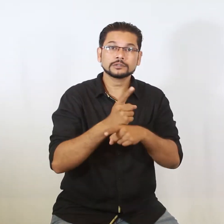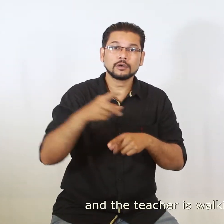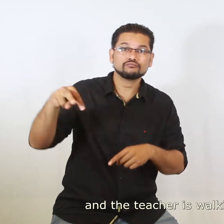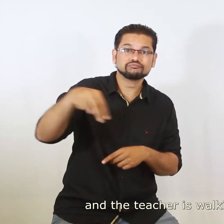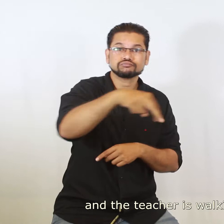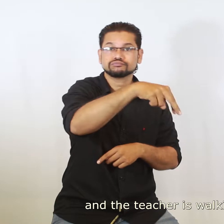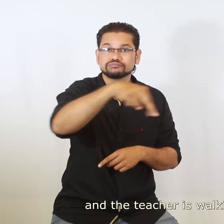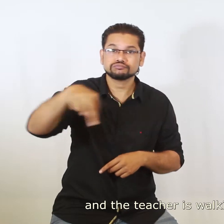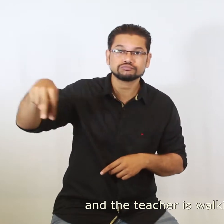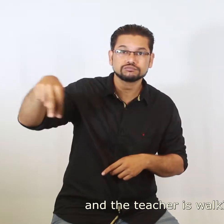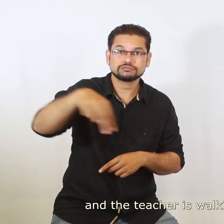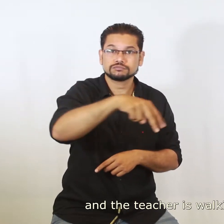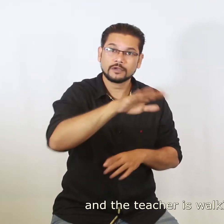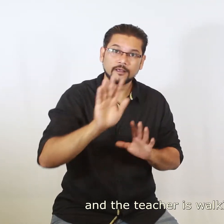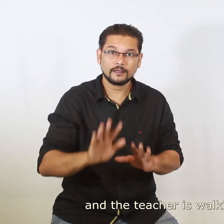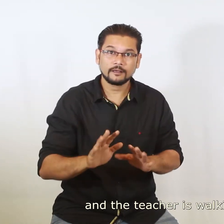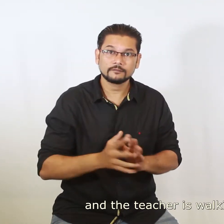and the teacher is walking around.